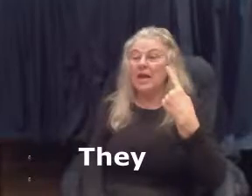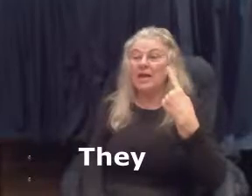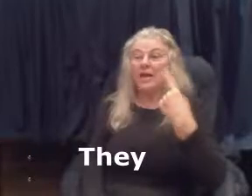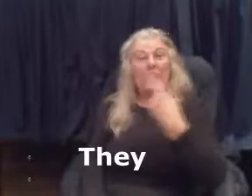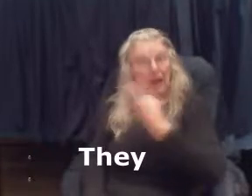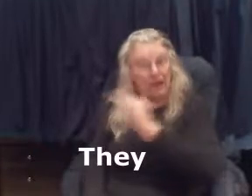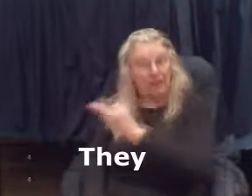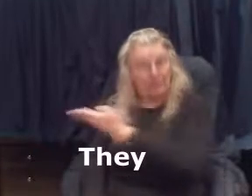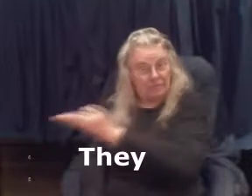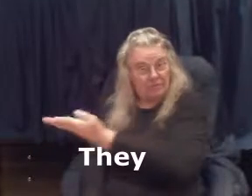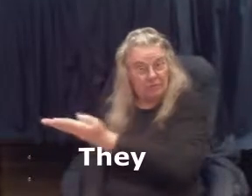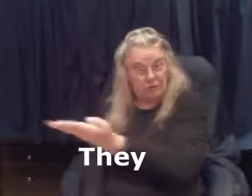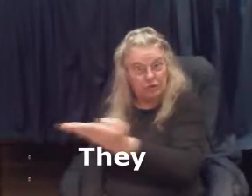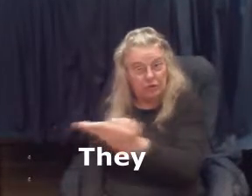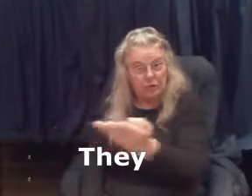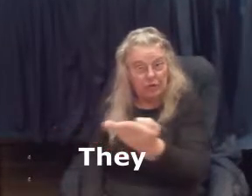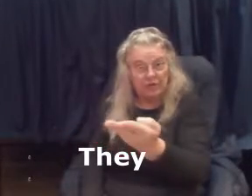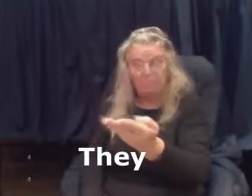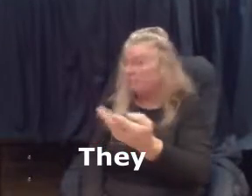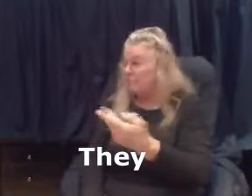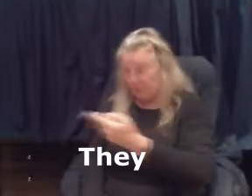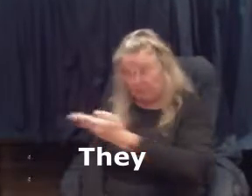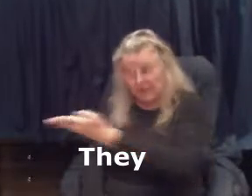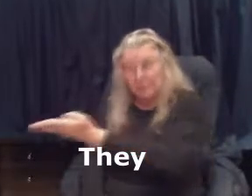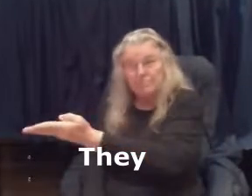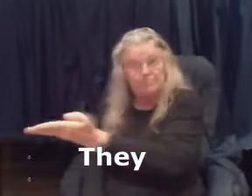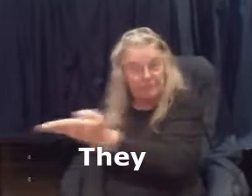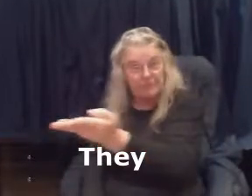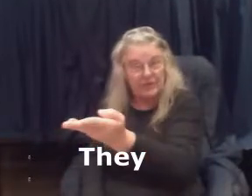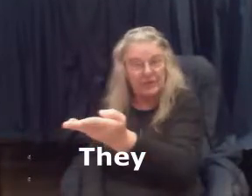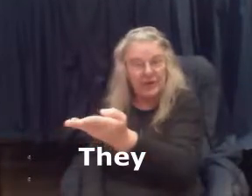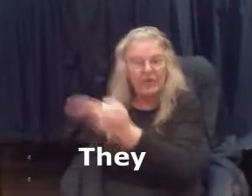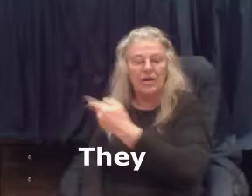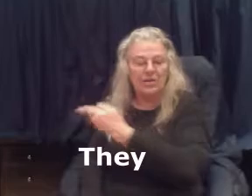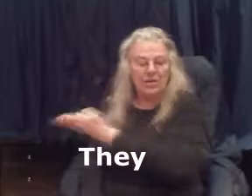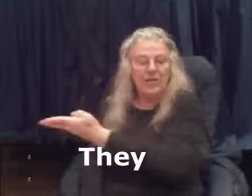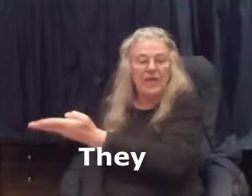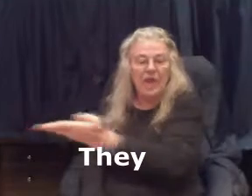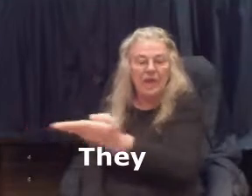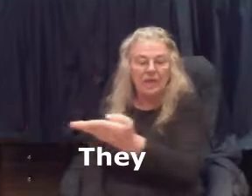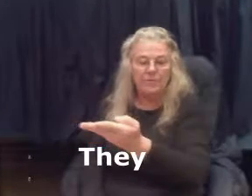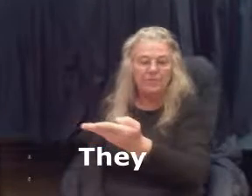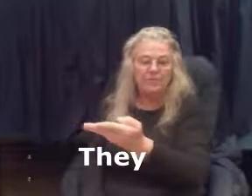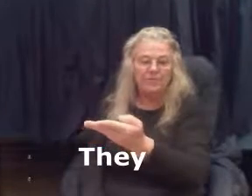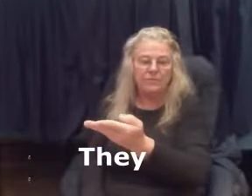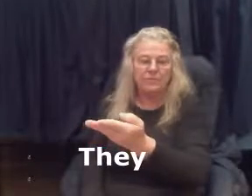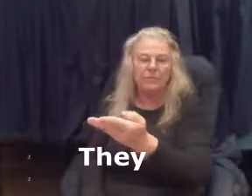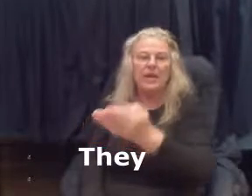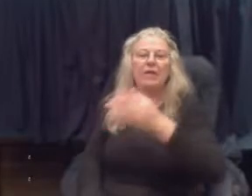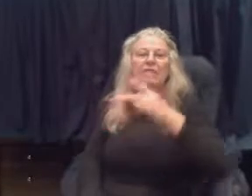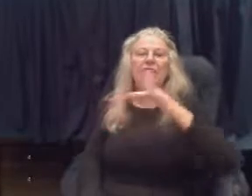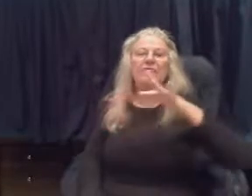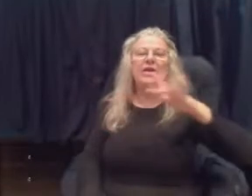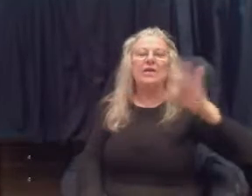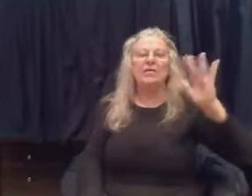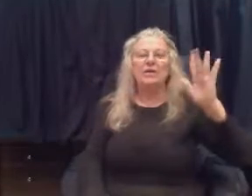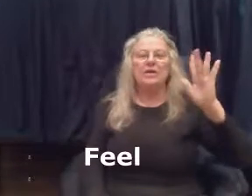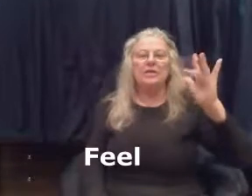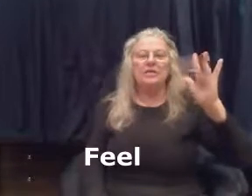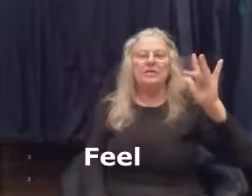They, and there you're just going to, it's like they're out there. They. Feel,